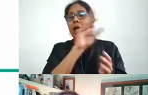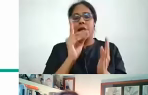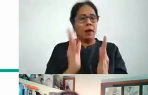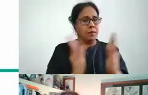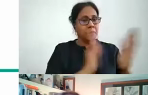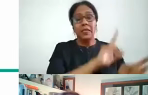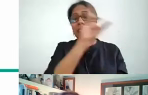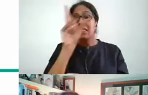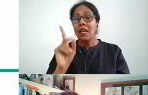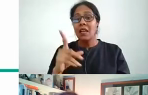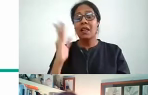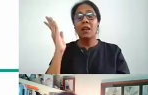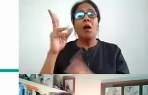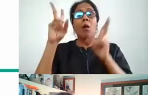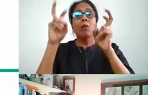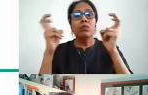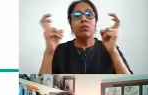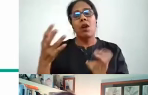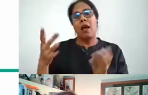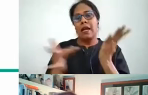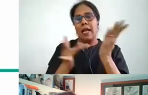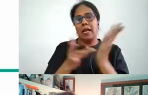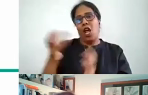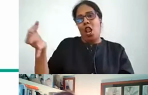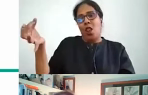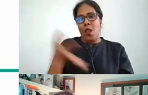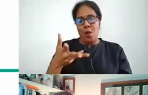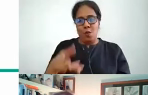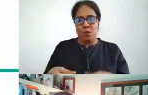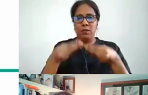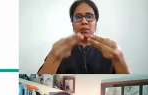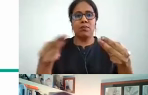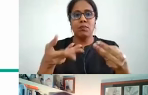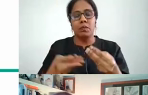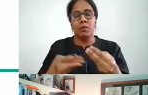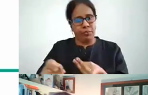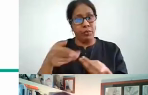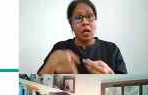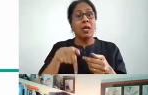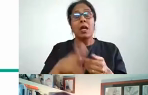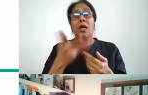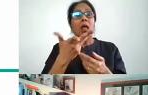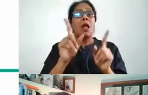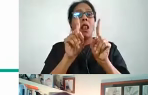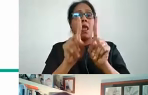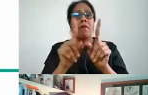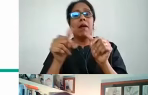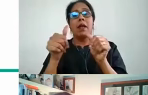a new technology that's coming to market. And this is based on 11AH 2016.